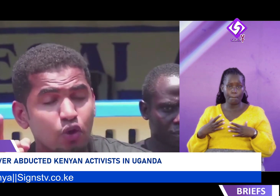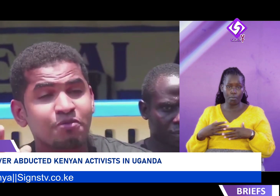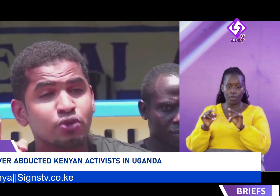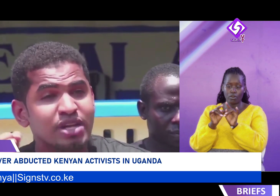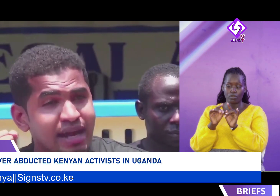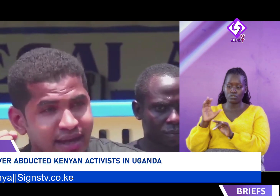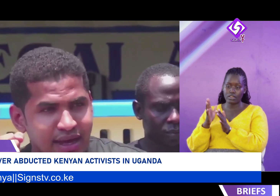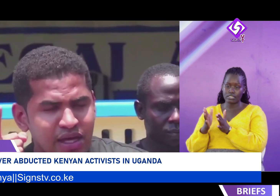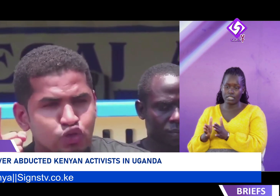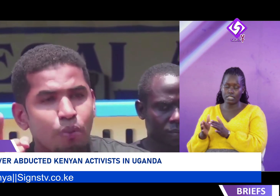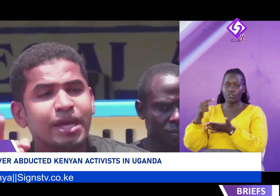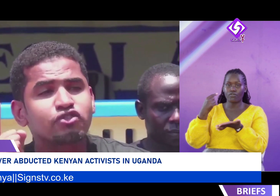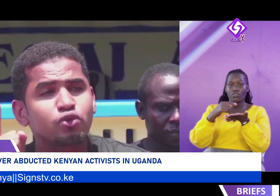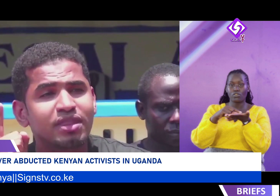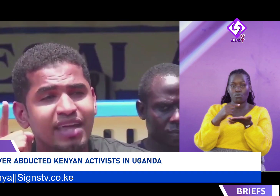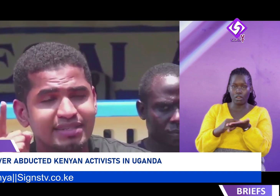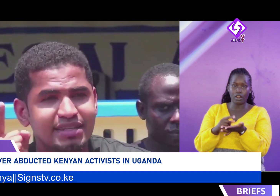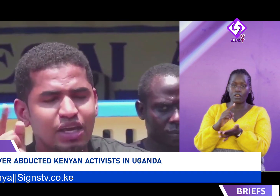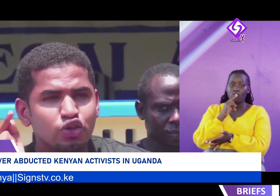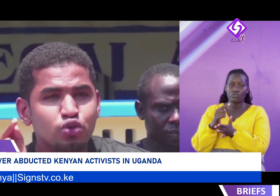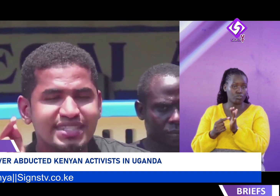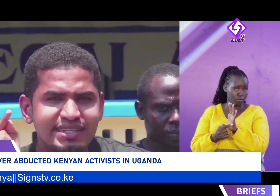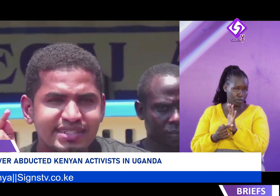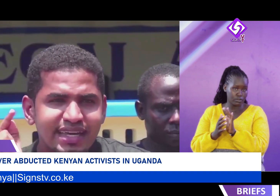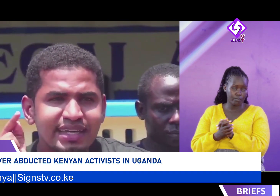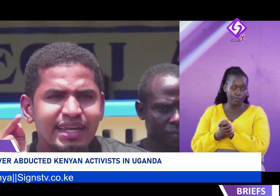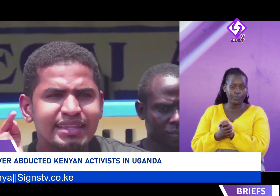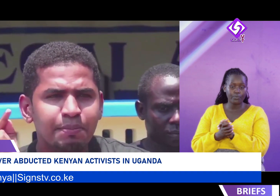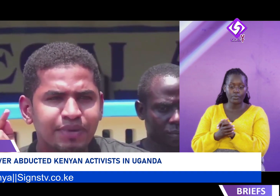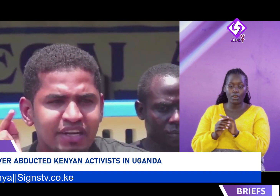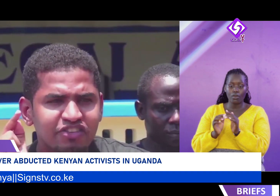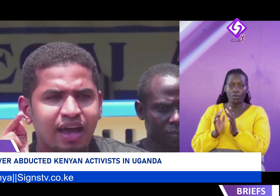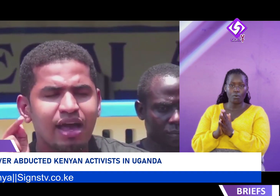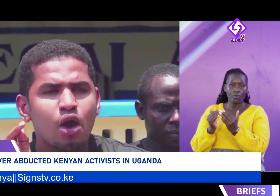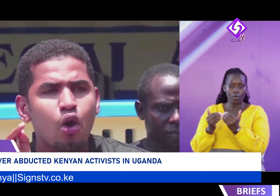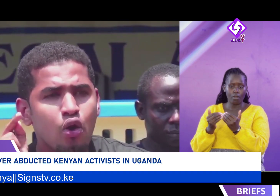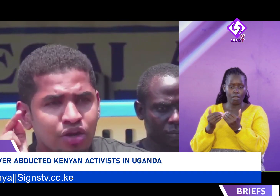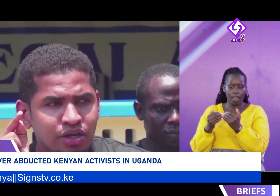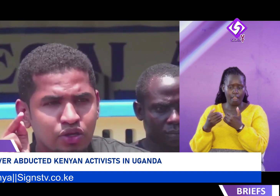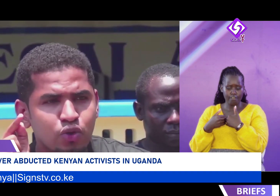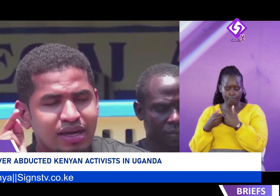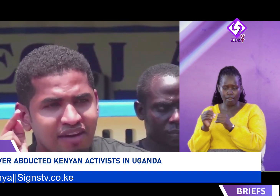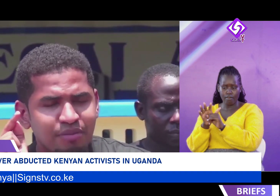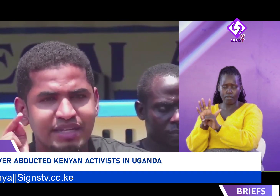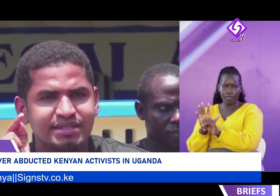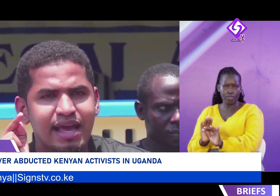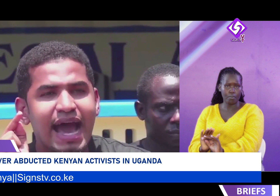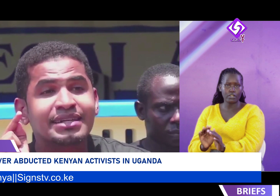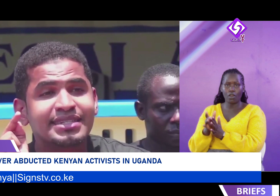of Uganda to make sure that you sustain the pressure on your government